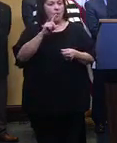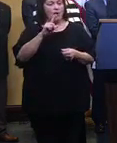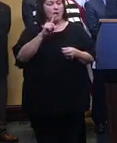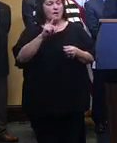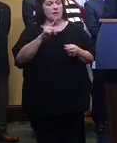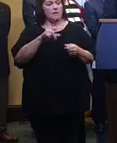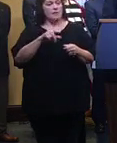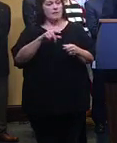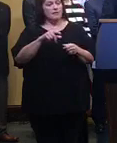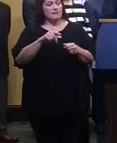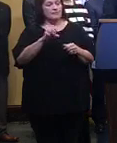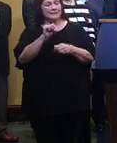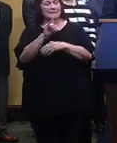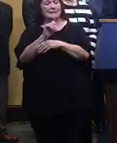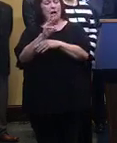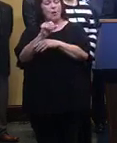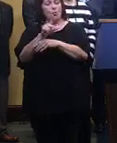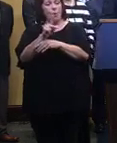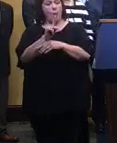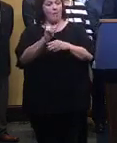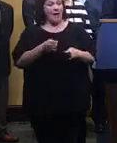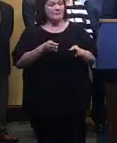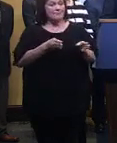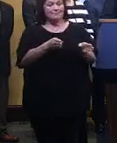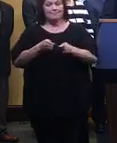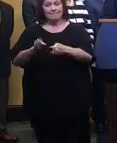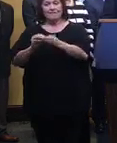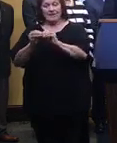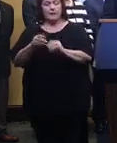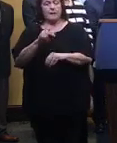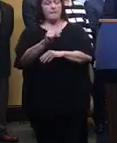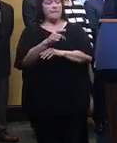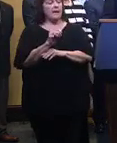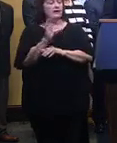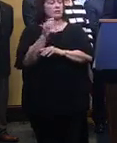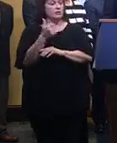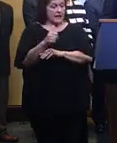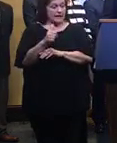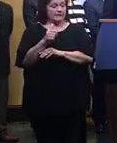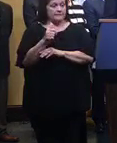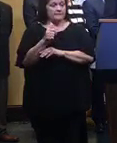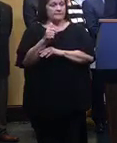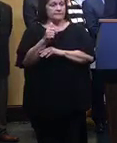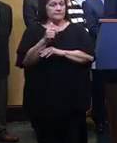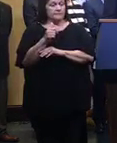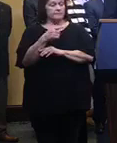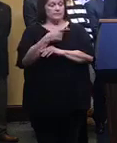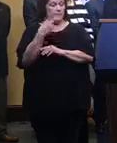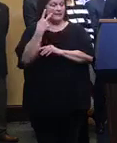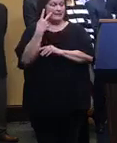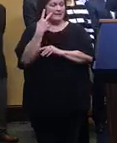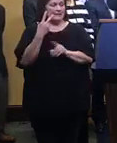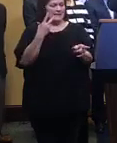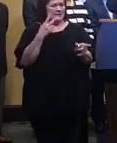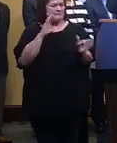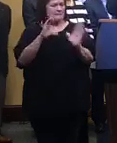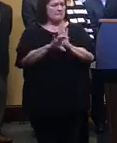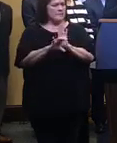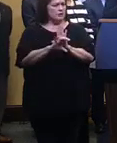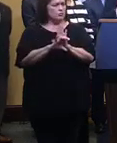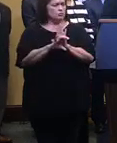uniquely faces New Orleans. The last thing I want to focus on page 10 of that presentation, you have a still, and I think this is